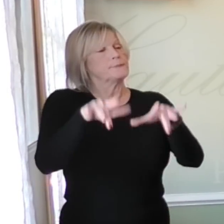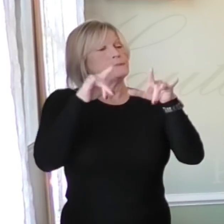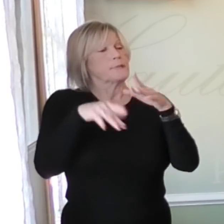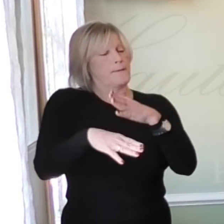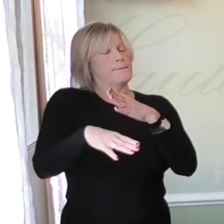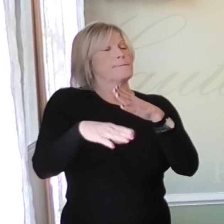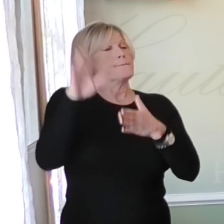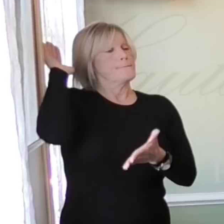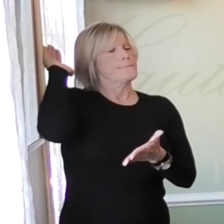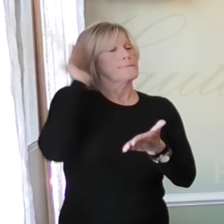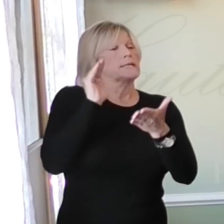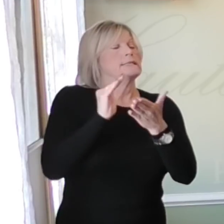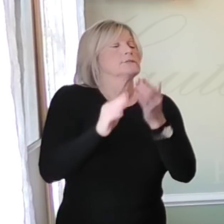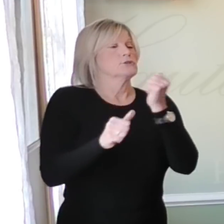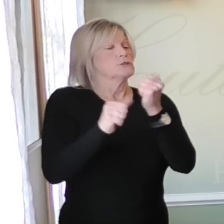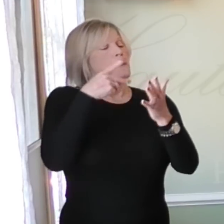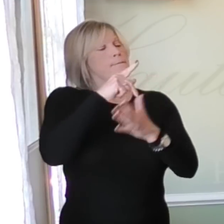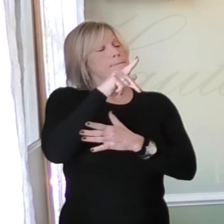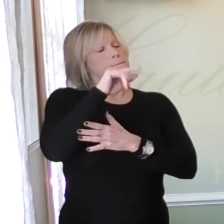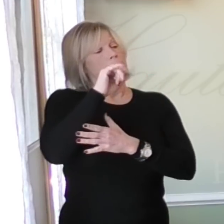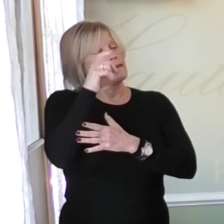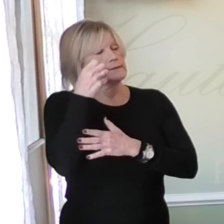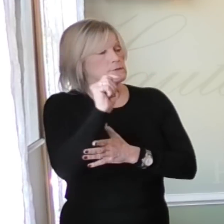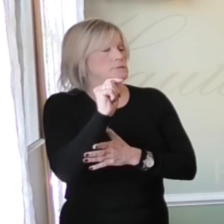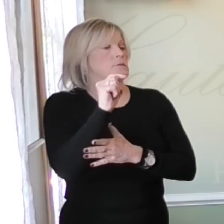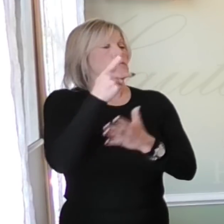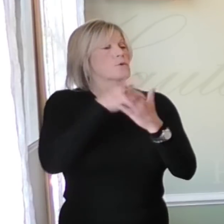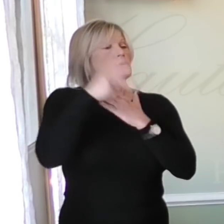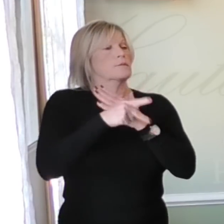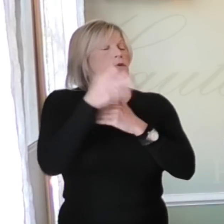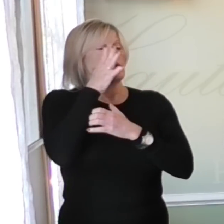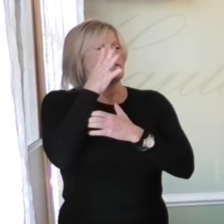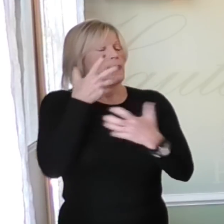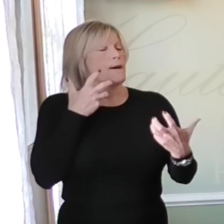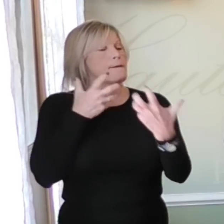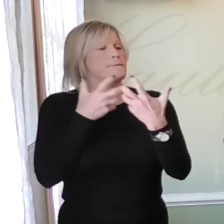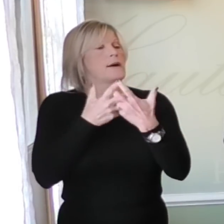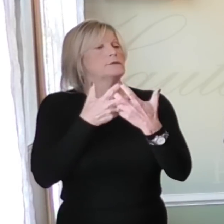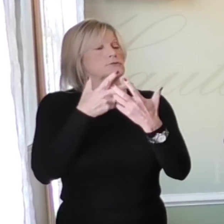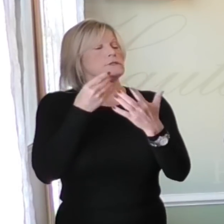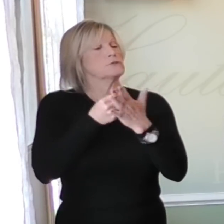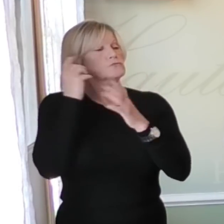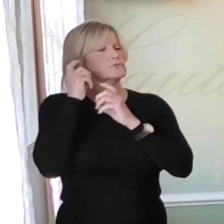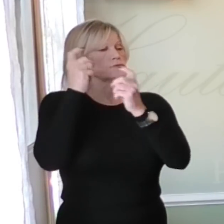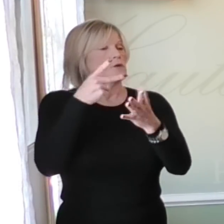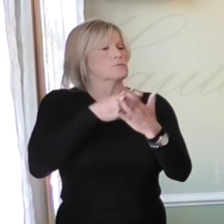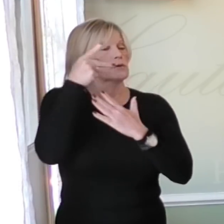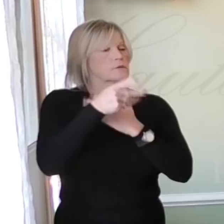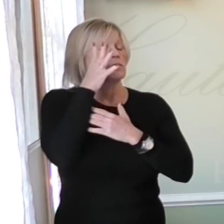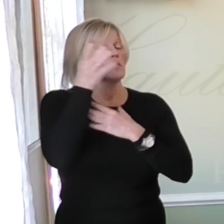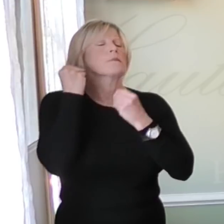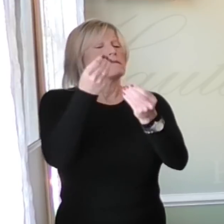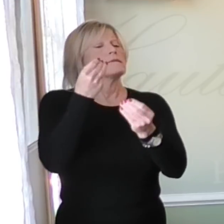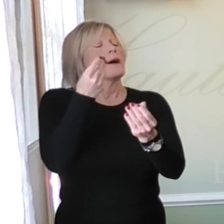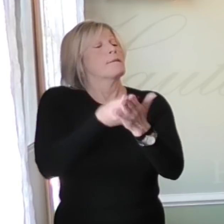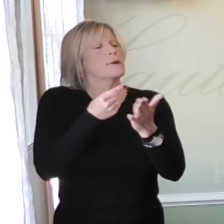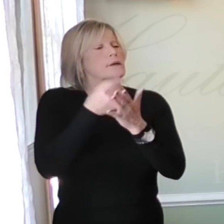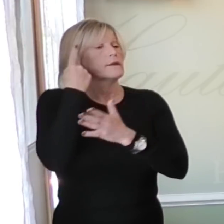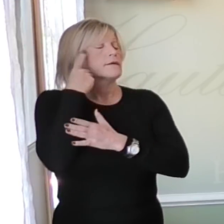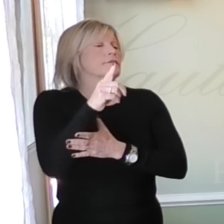program. It will be a matching grant program that will provide funding for flood mitigation projects